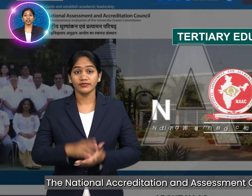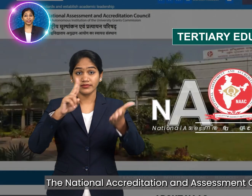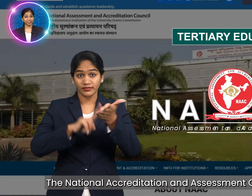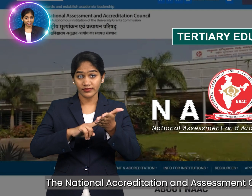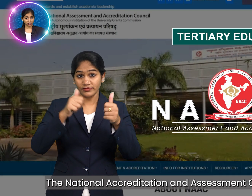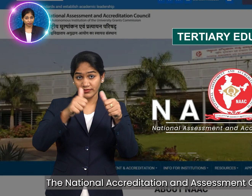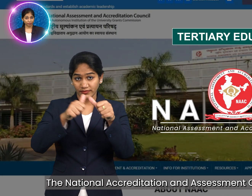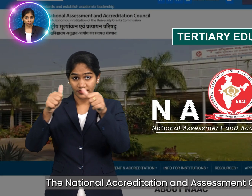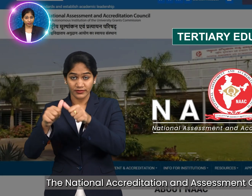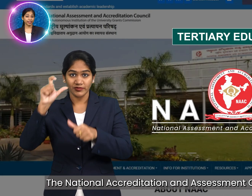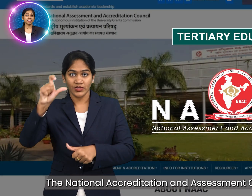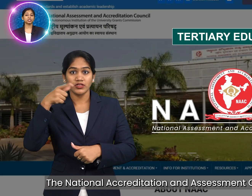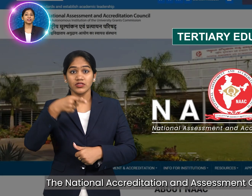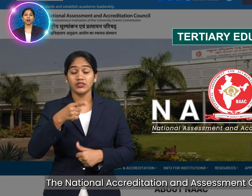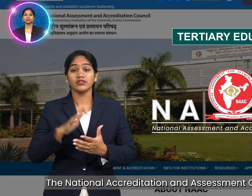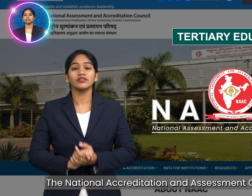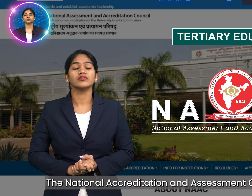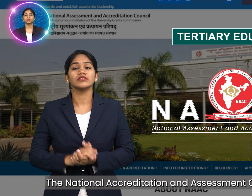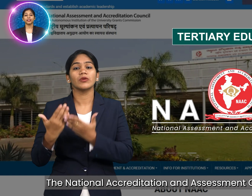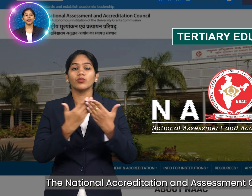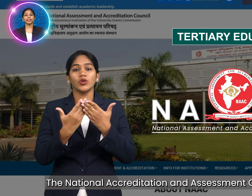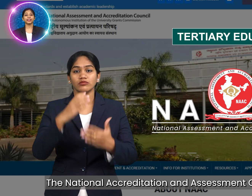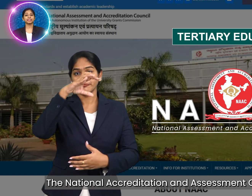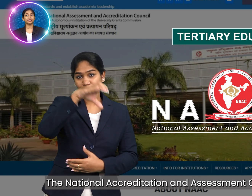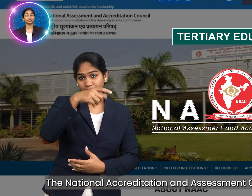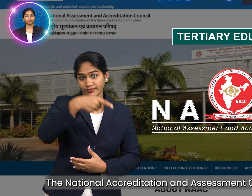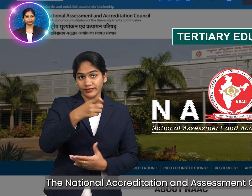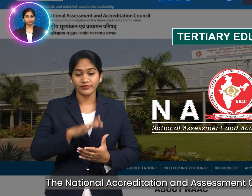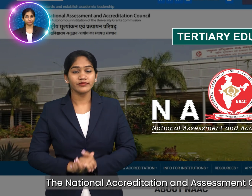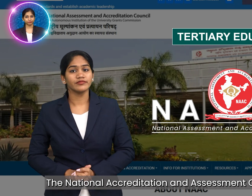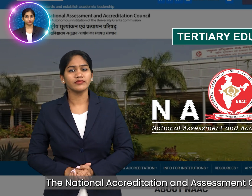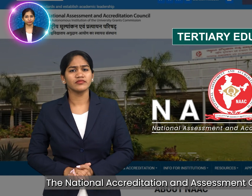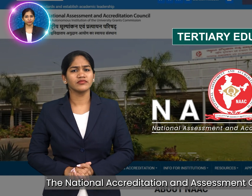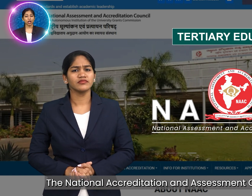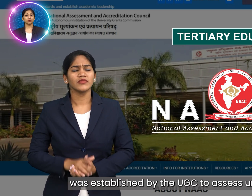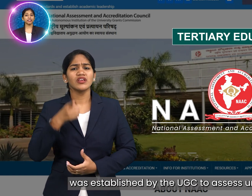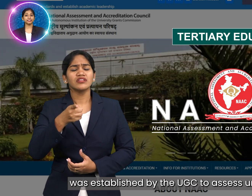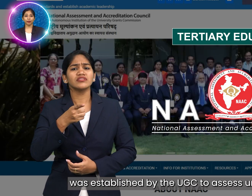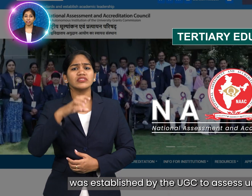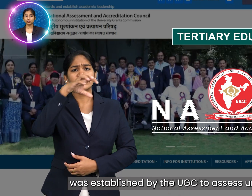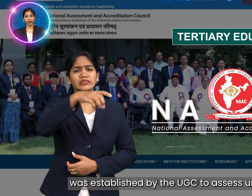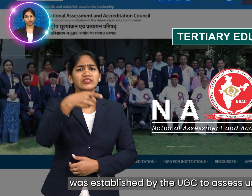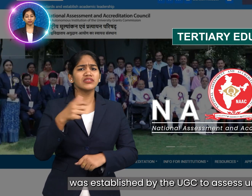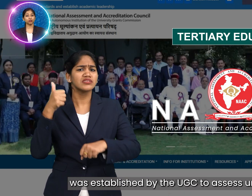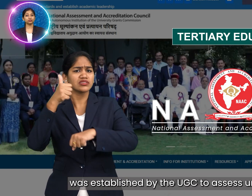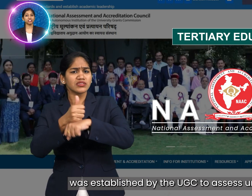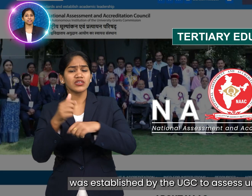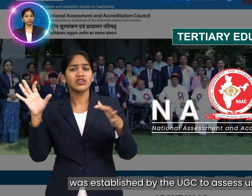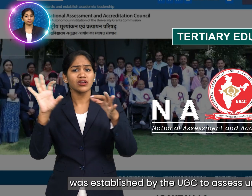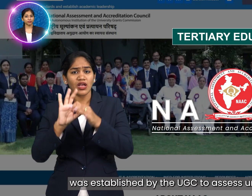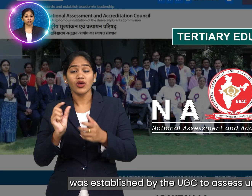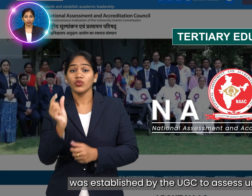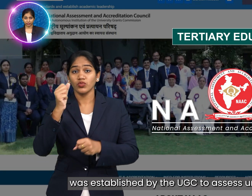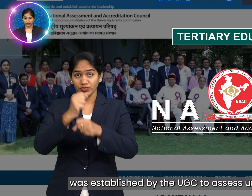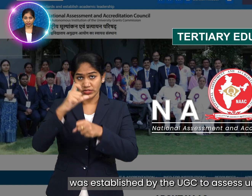The National Accreditation and Assessment Council (NAAC) was established by the